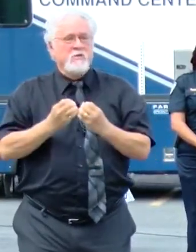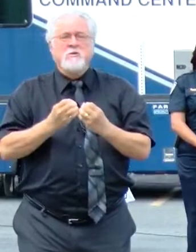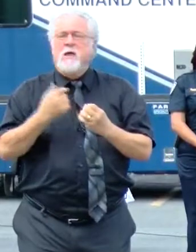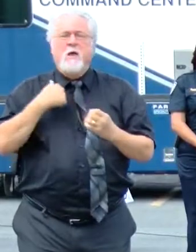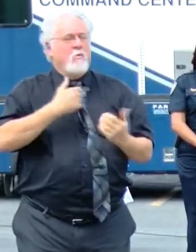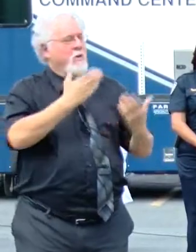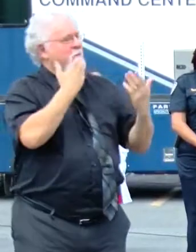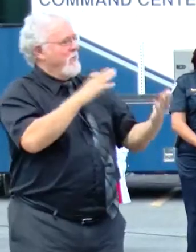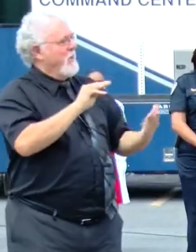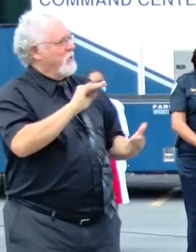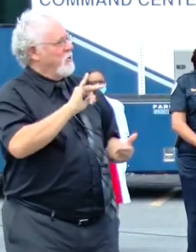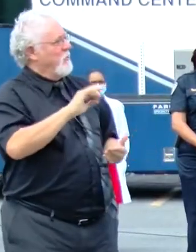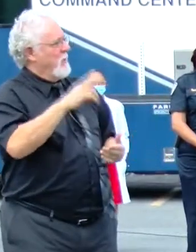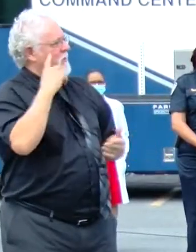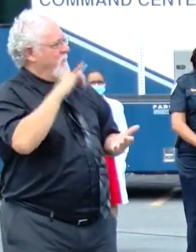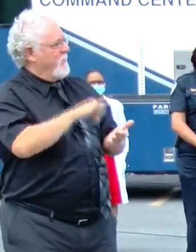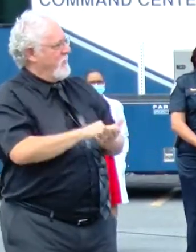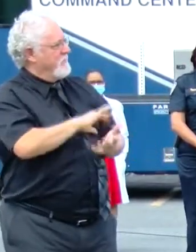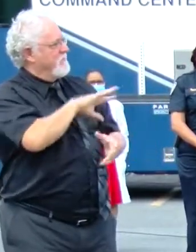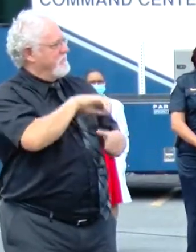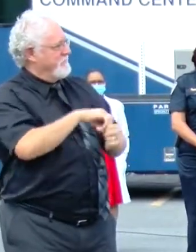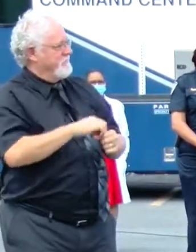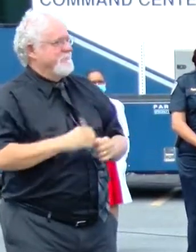we thank you, Mayor, for allowing us to be part of it.